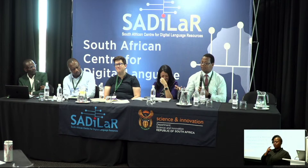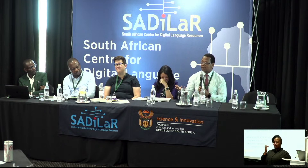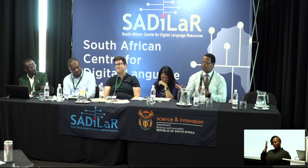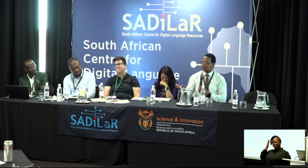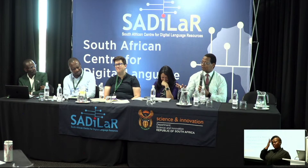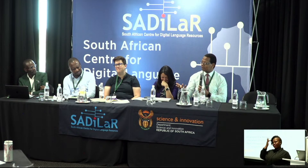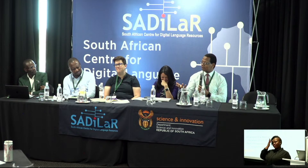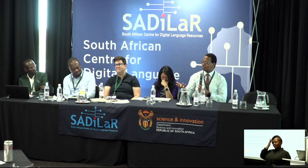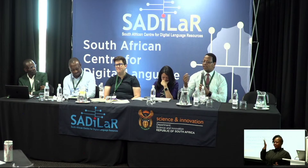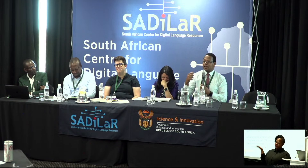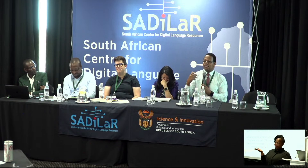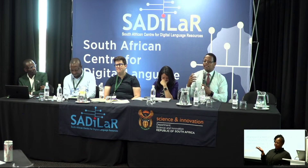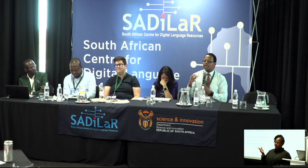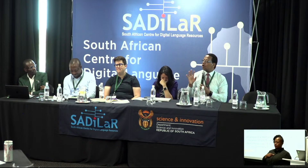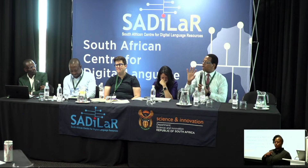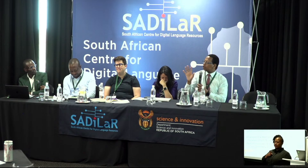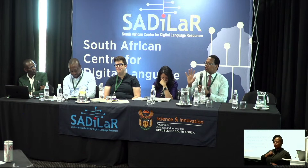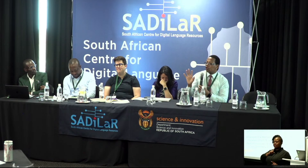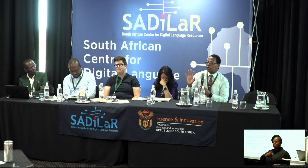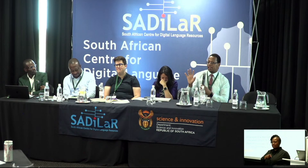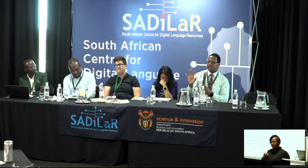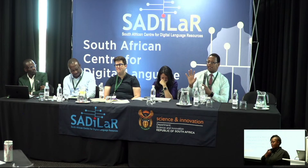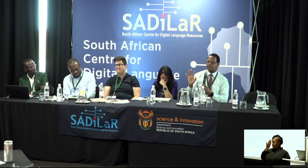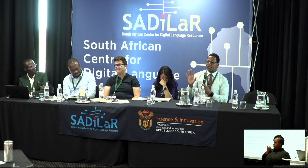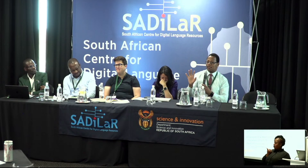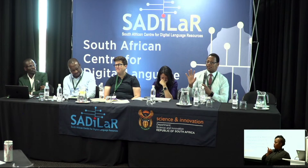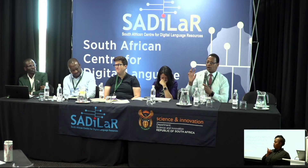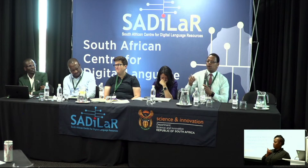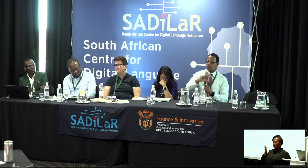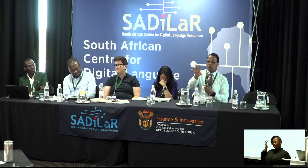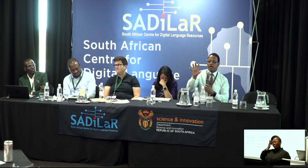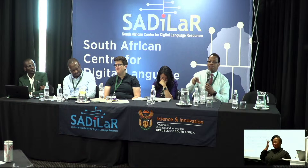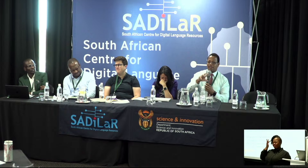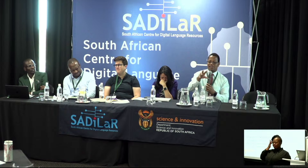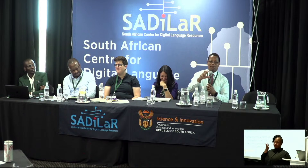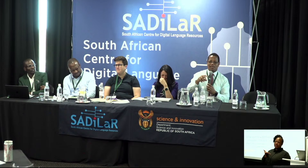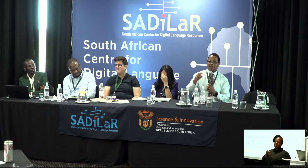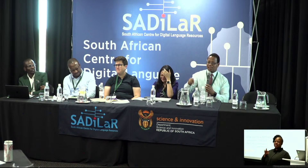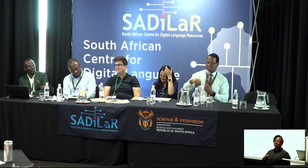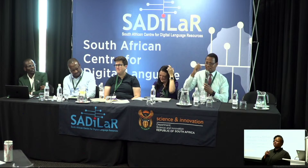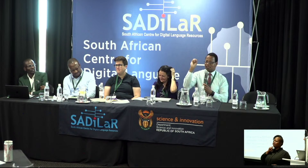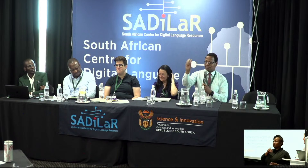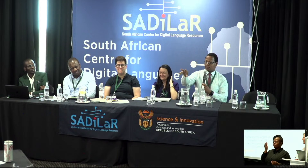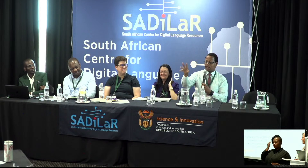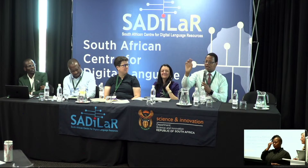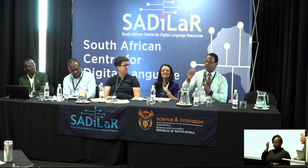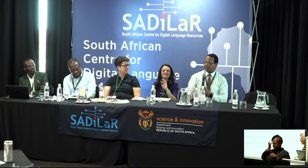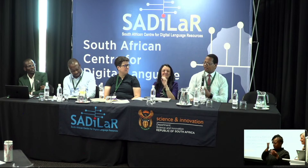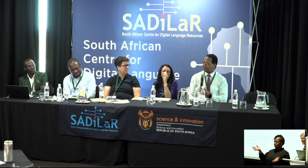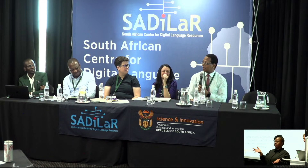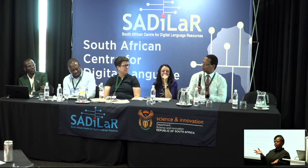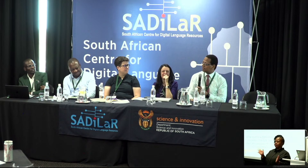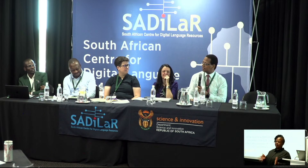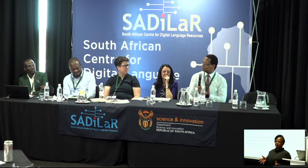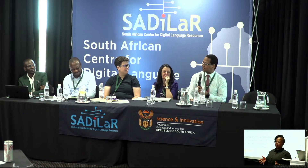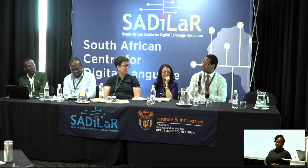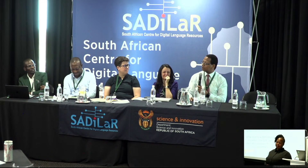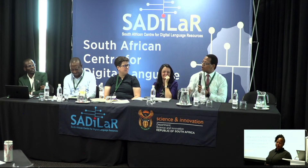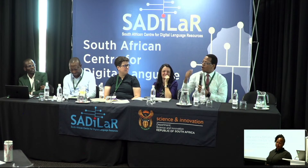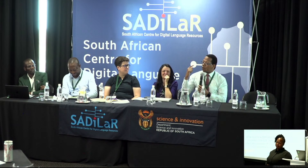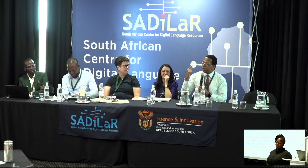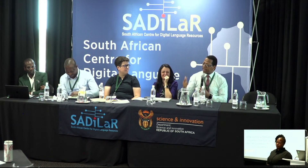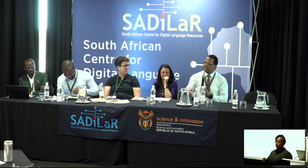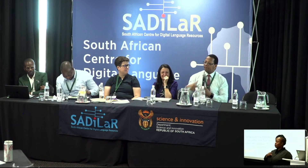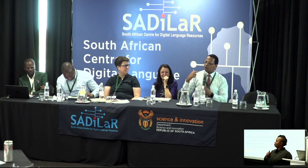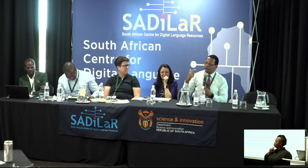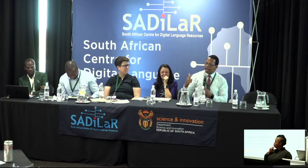hallucinate because they can't say, oh, I don't know anything. They will go and find something and then just give you a hallucination.